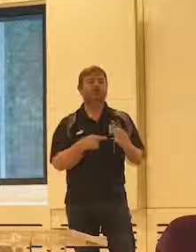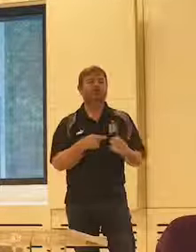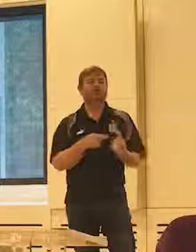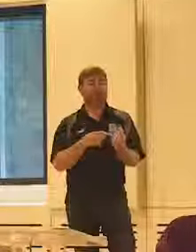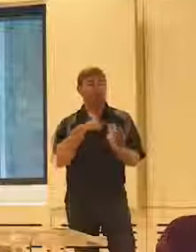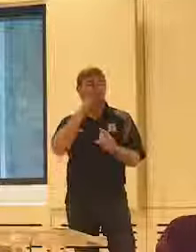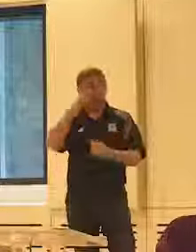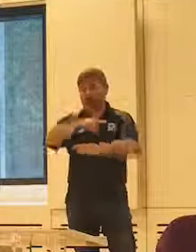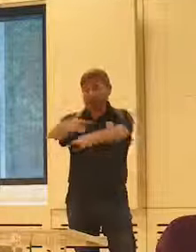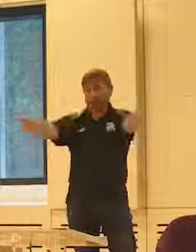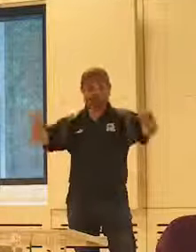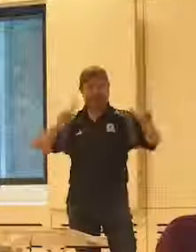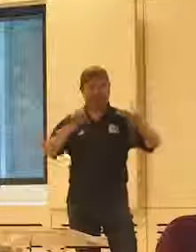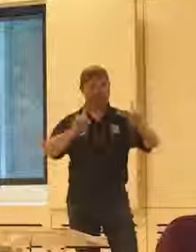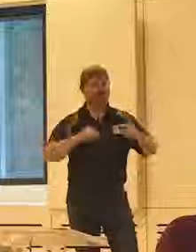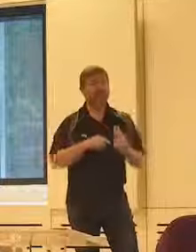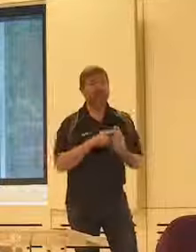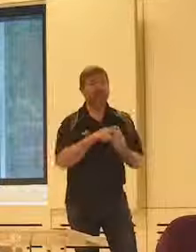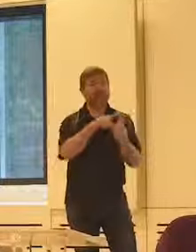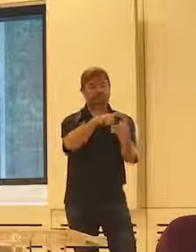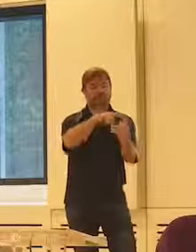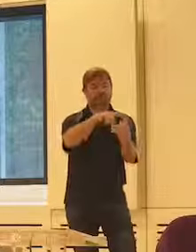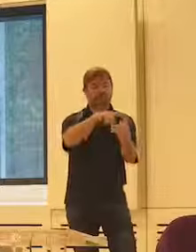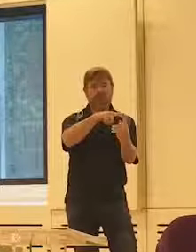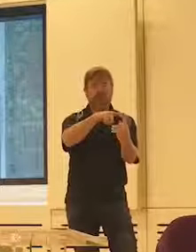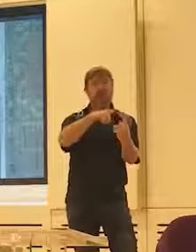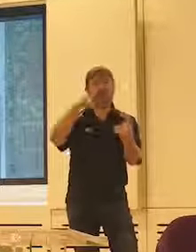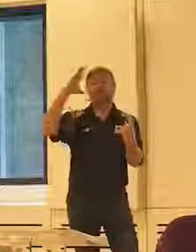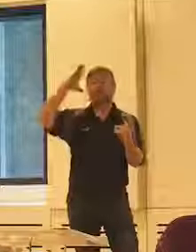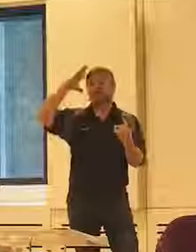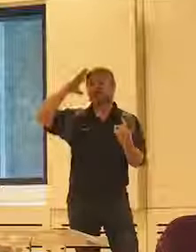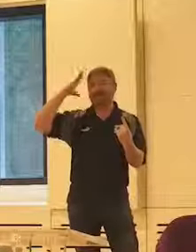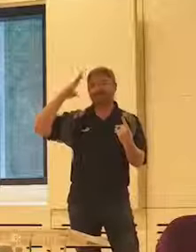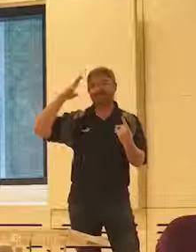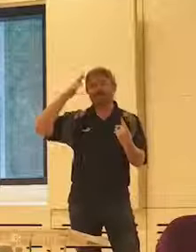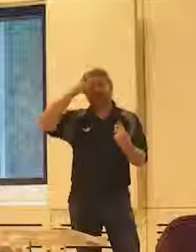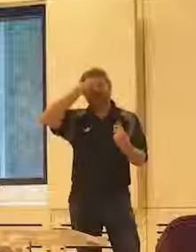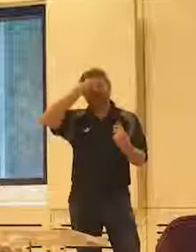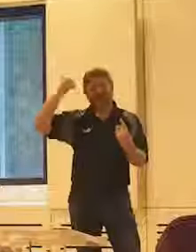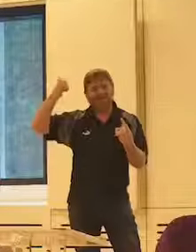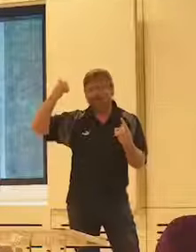the priorities, and what I'm asking you,